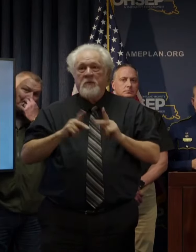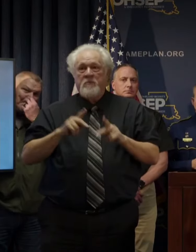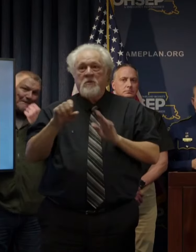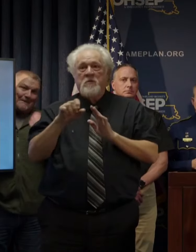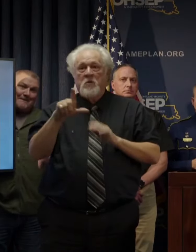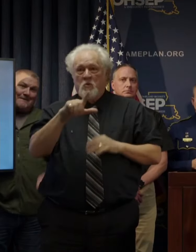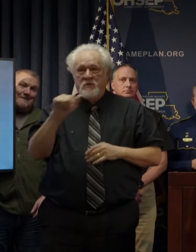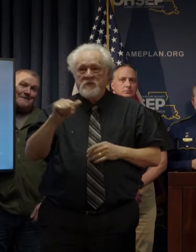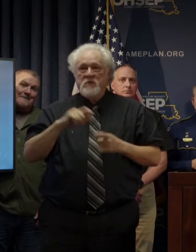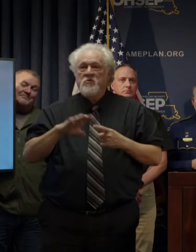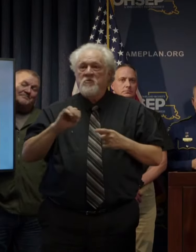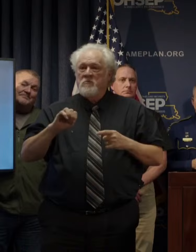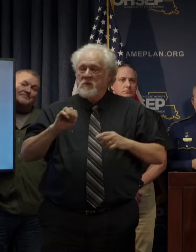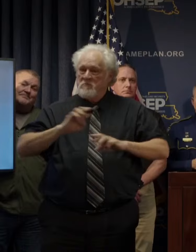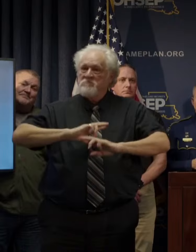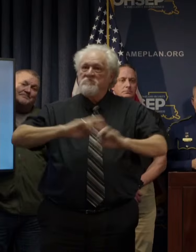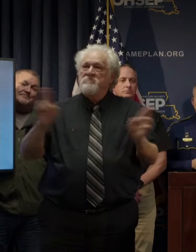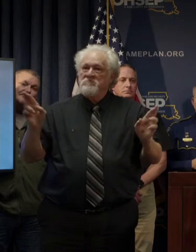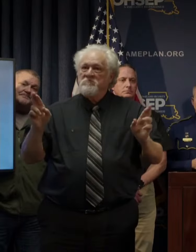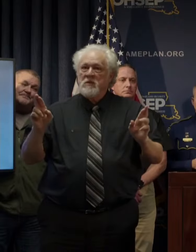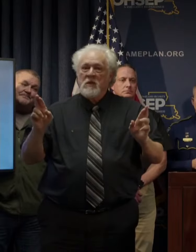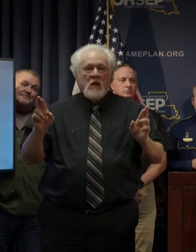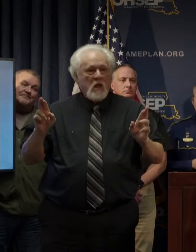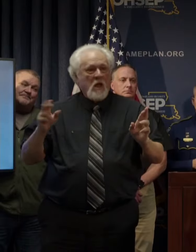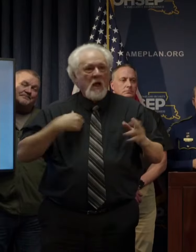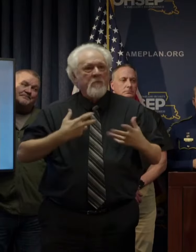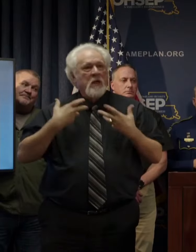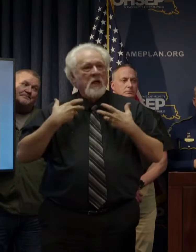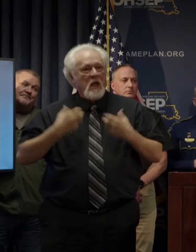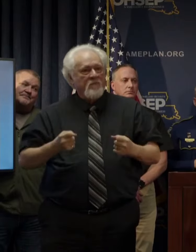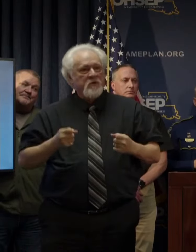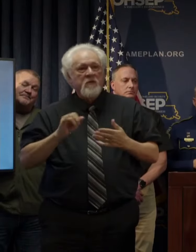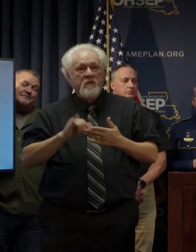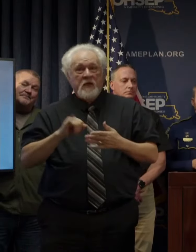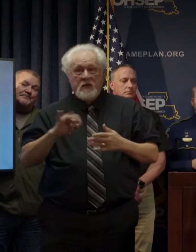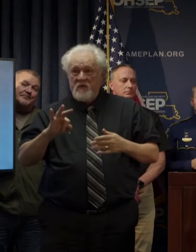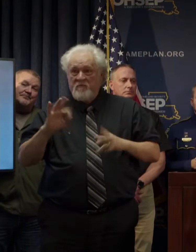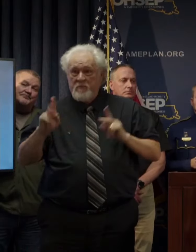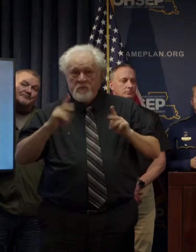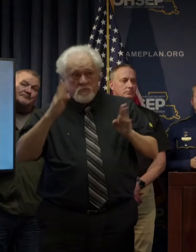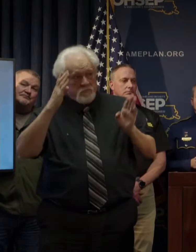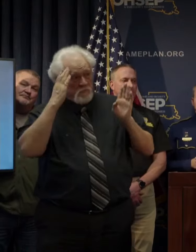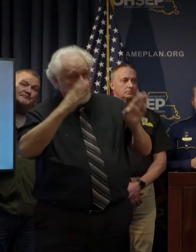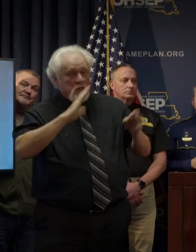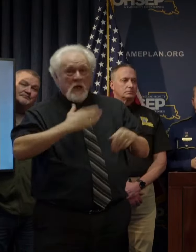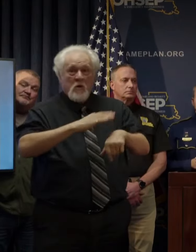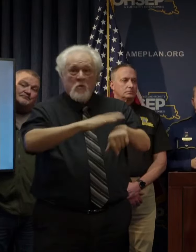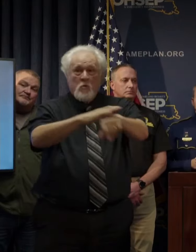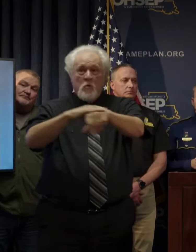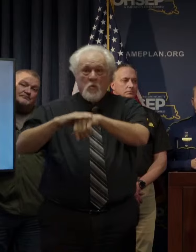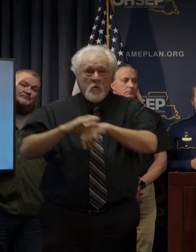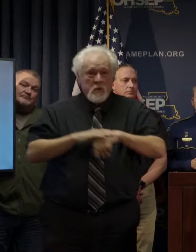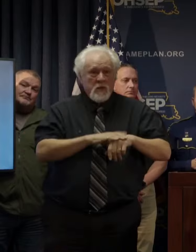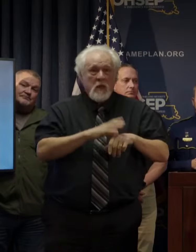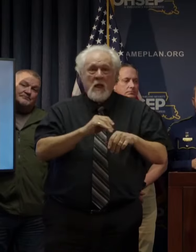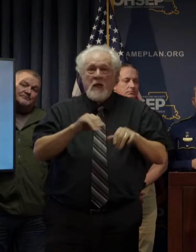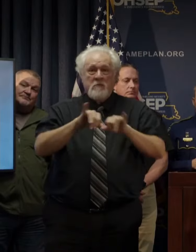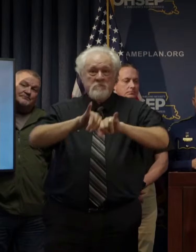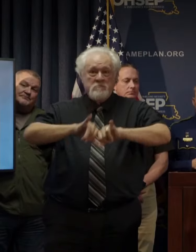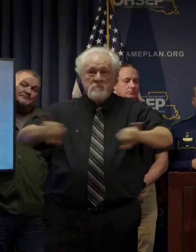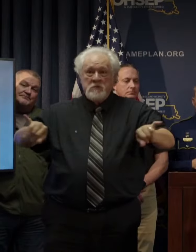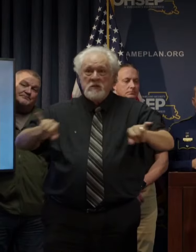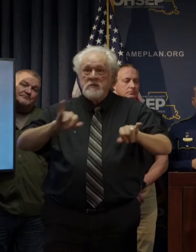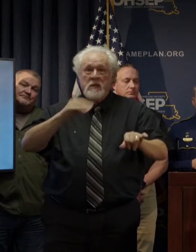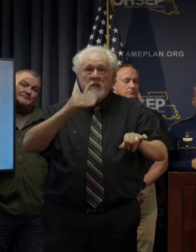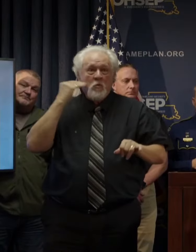be very resilient. I am extremely confident that if they heed the cautions that we're putting out, and if you stay off the road and